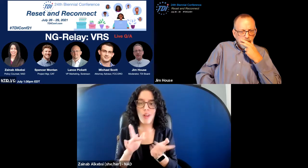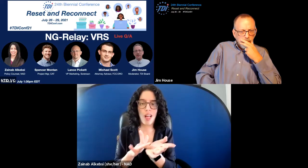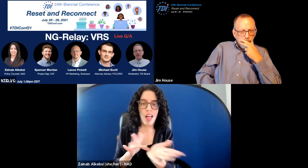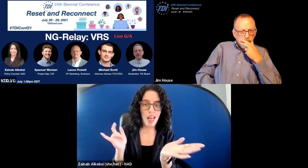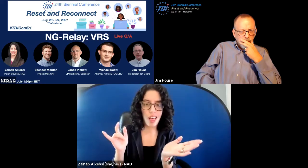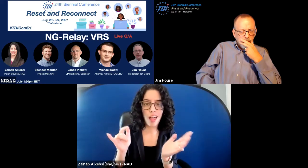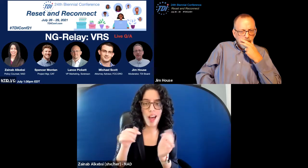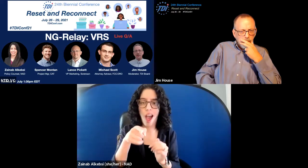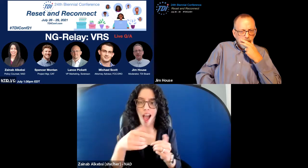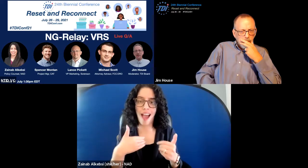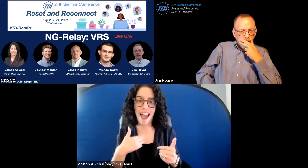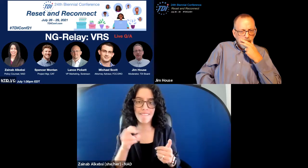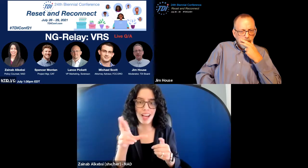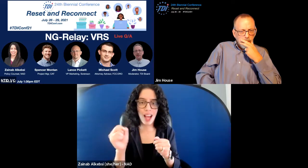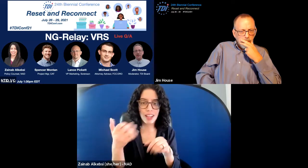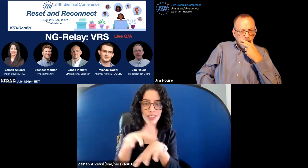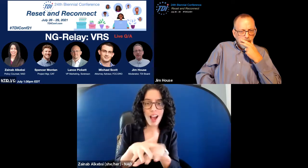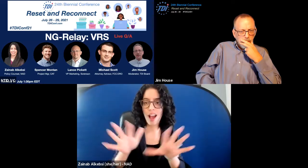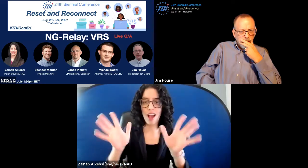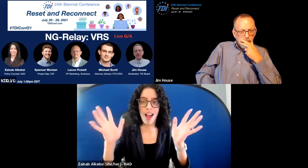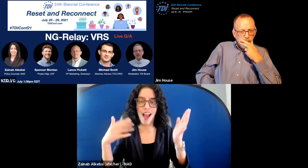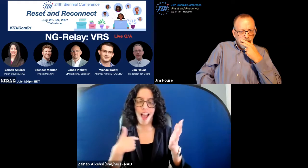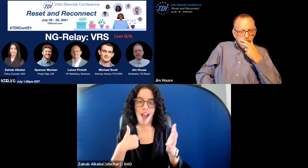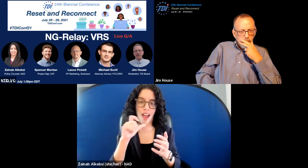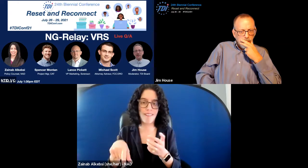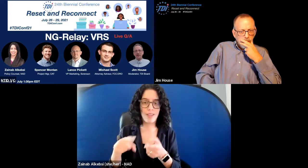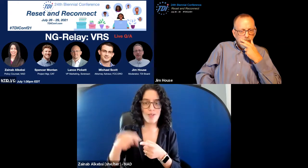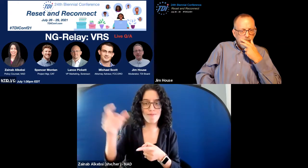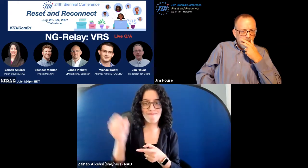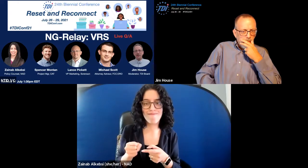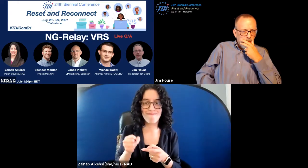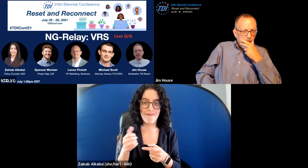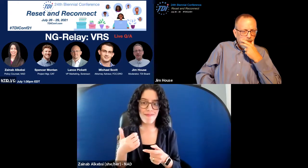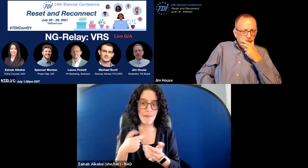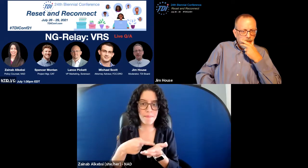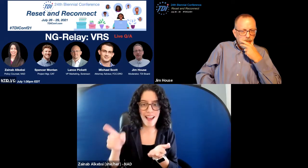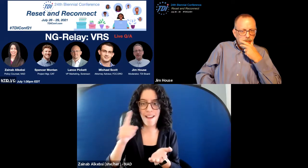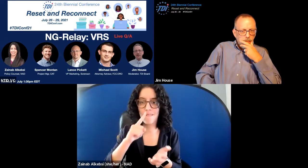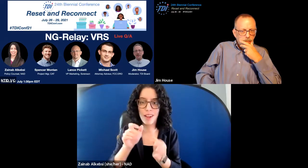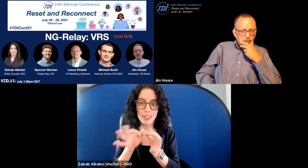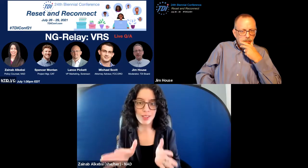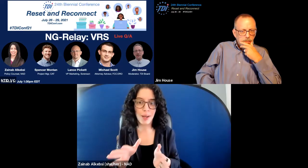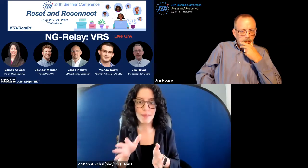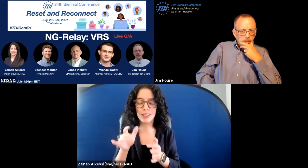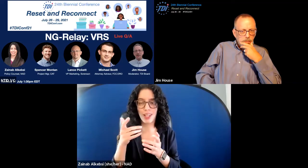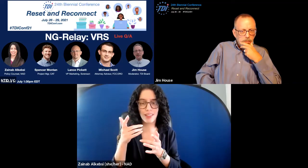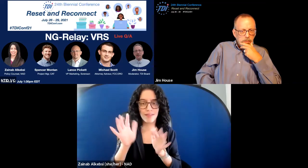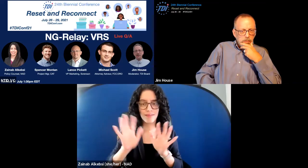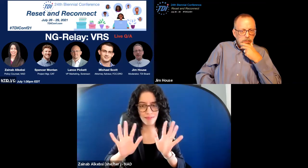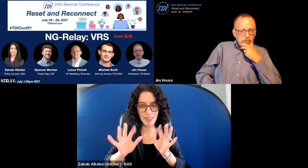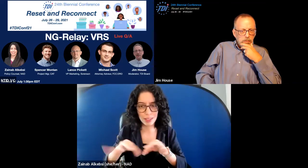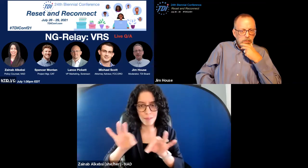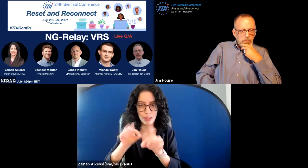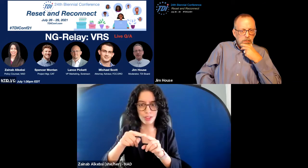legal obligation and to take advantage of, oh, we can use VRS. Oh, perfect. I don't need that. Bring in an interpreter and pay for